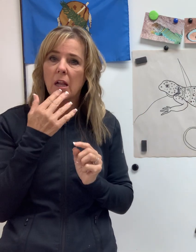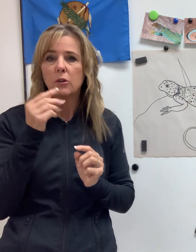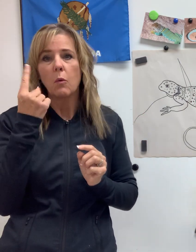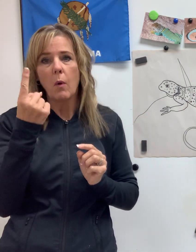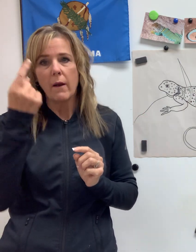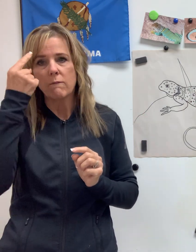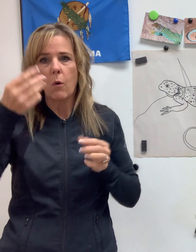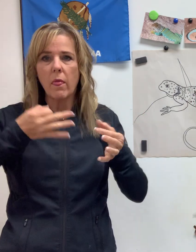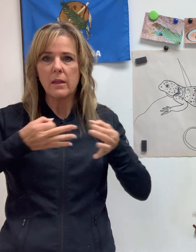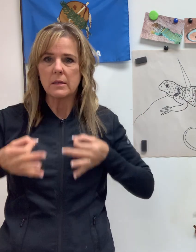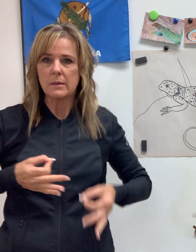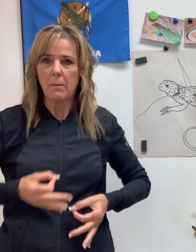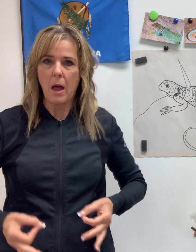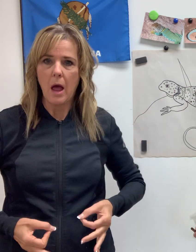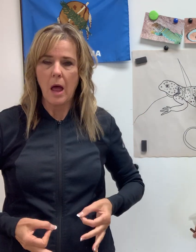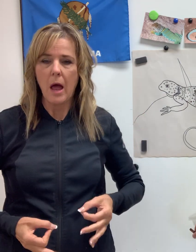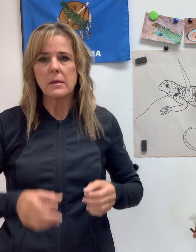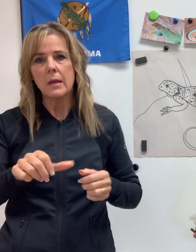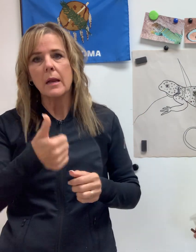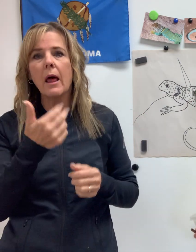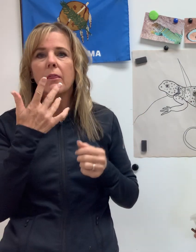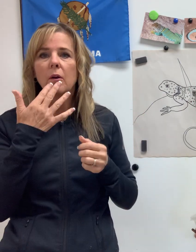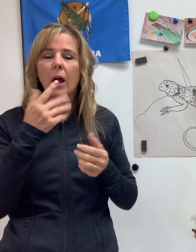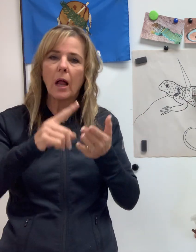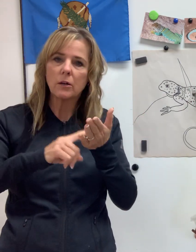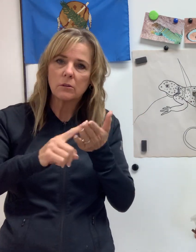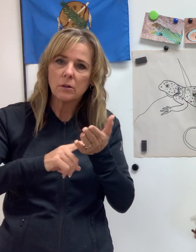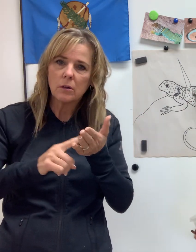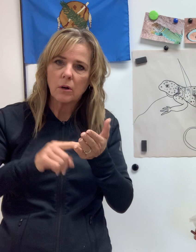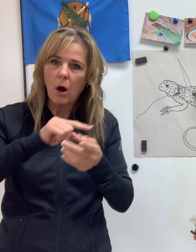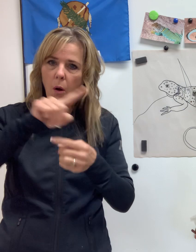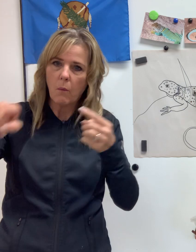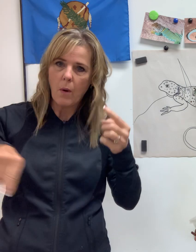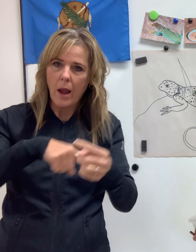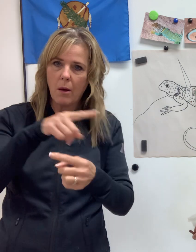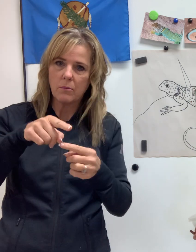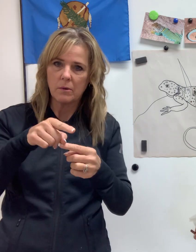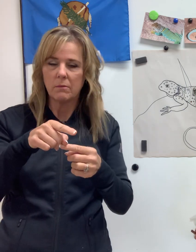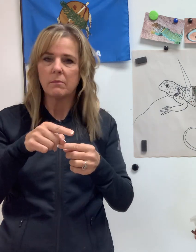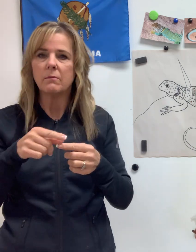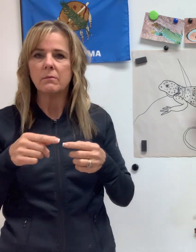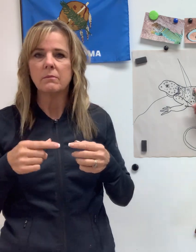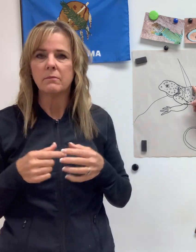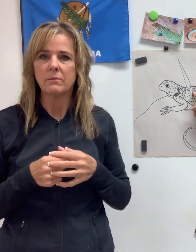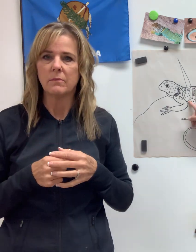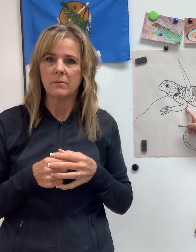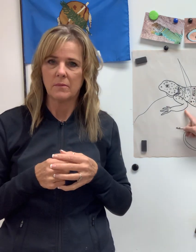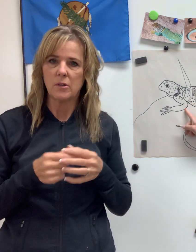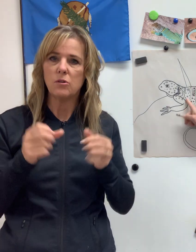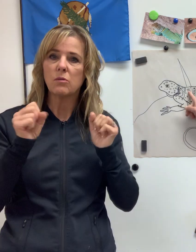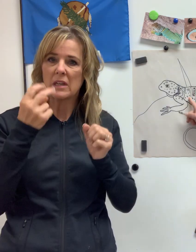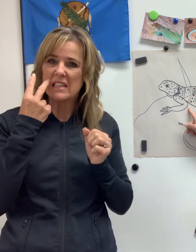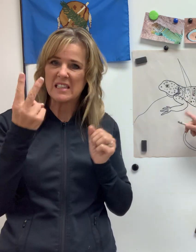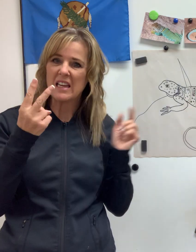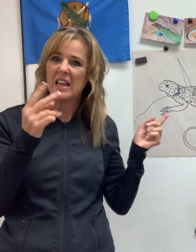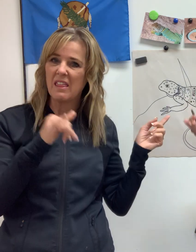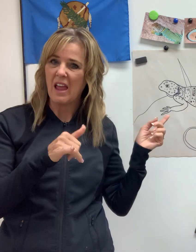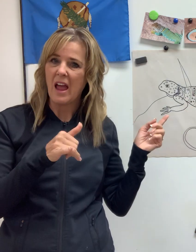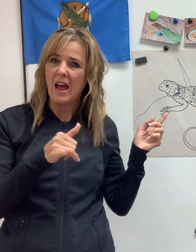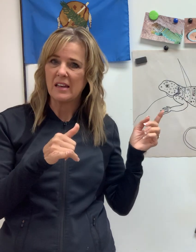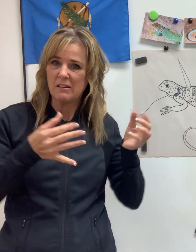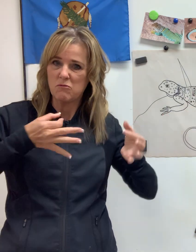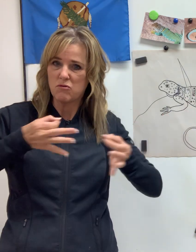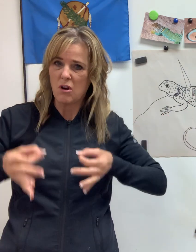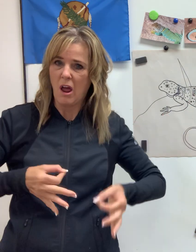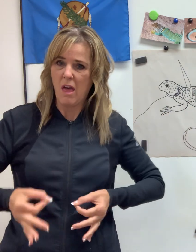spots, and then I could take the other color to go around those spots. And that way you really see that detail that you've